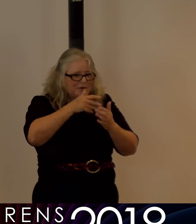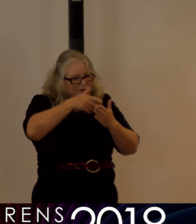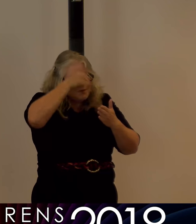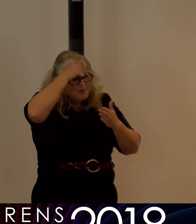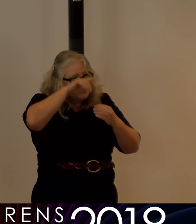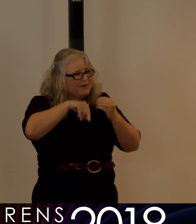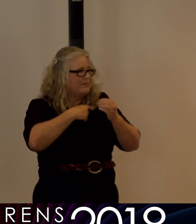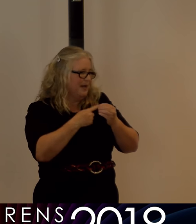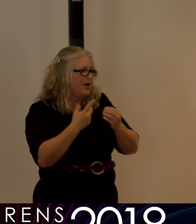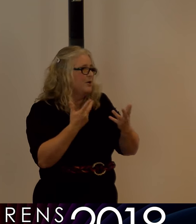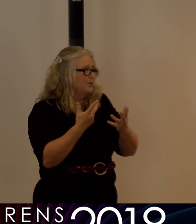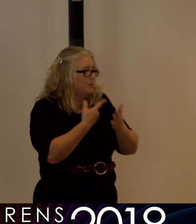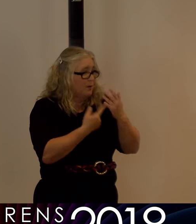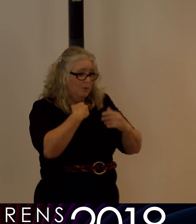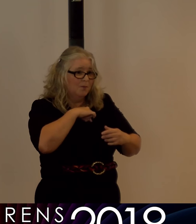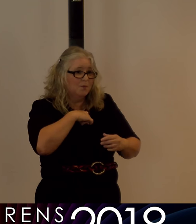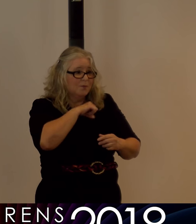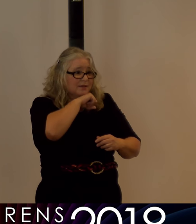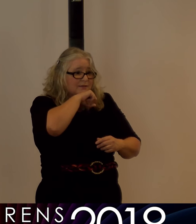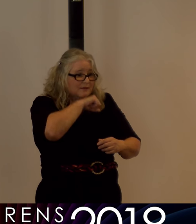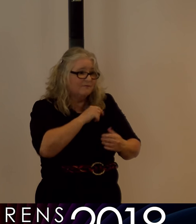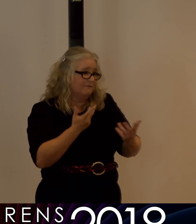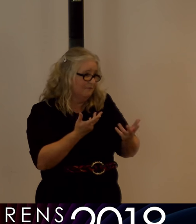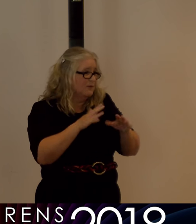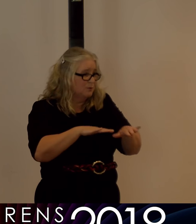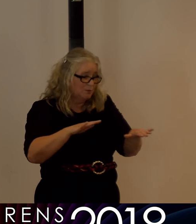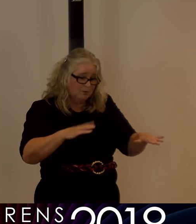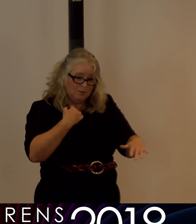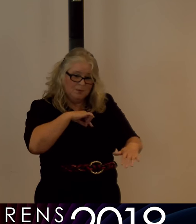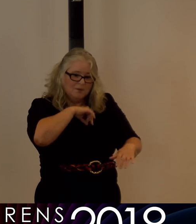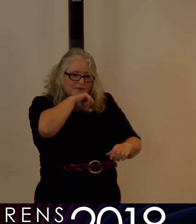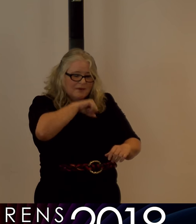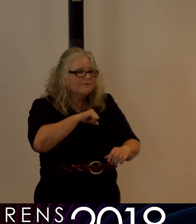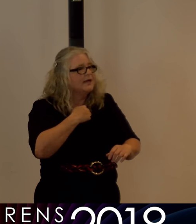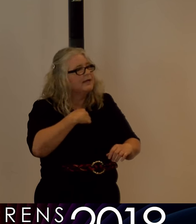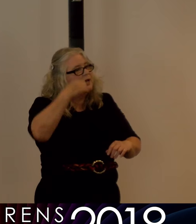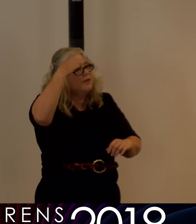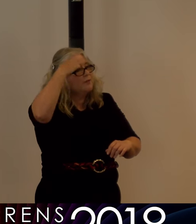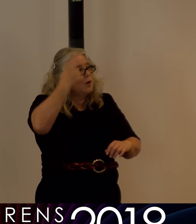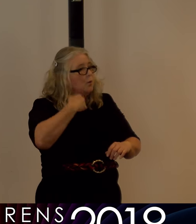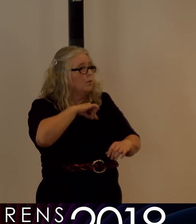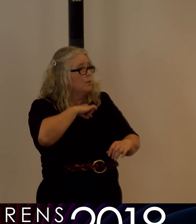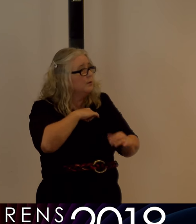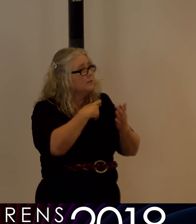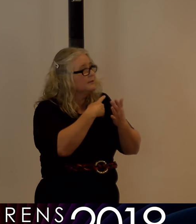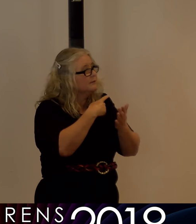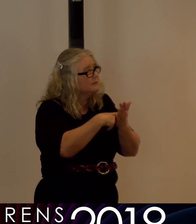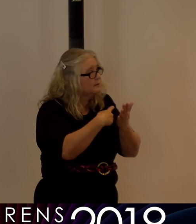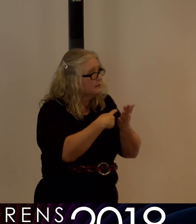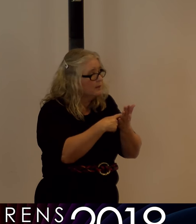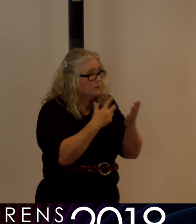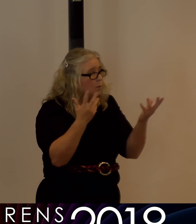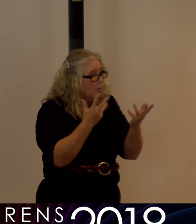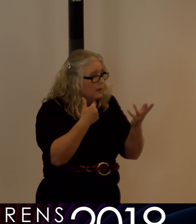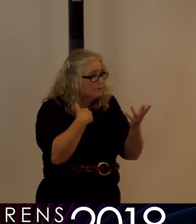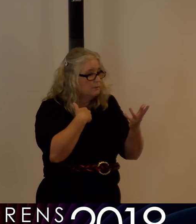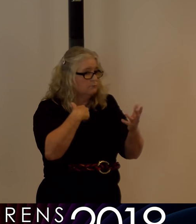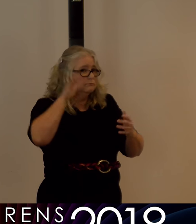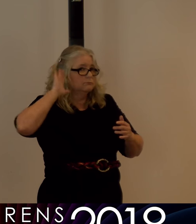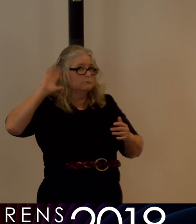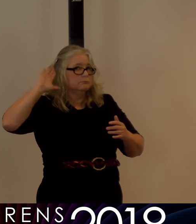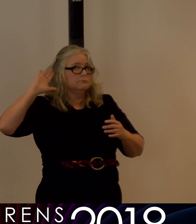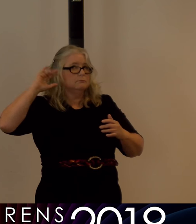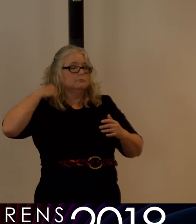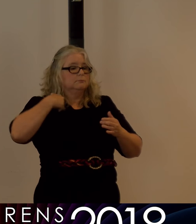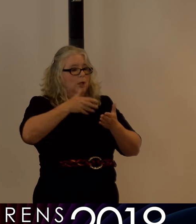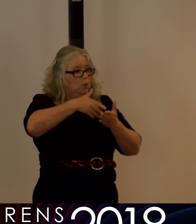Just to get started, I thought I would go over what has been learned about CHARGE syndrome since the original description of this